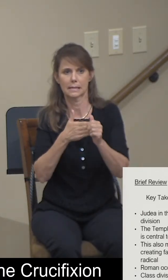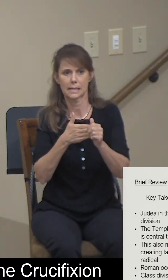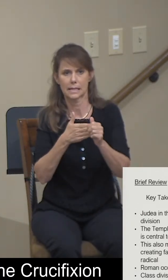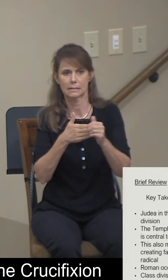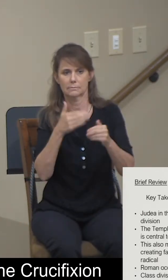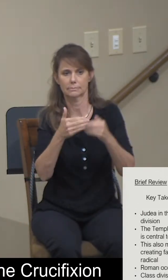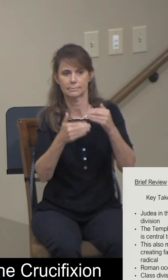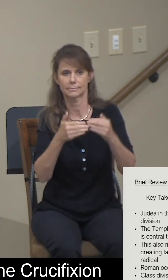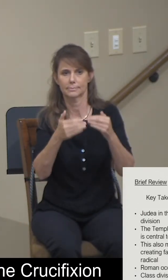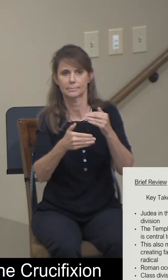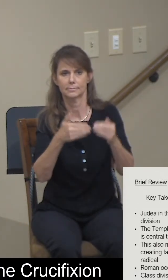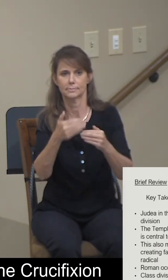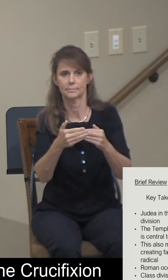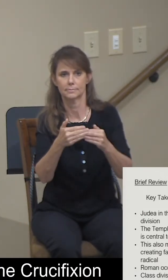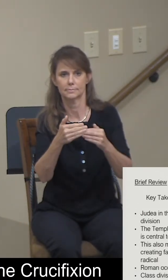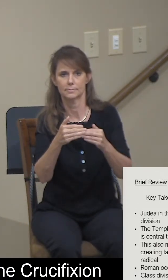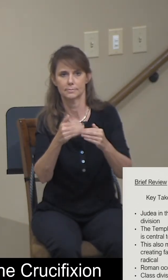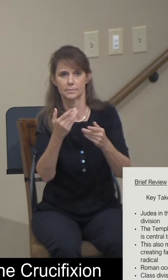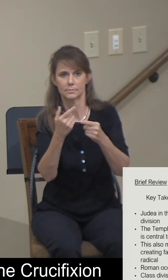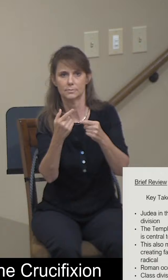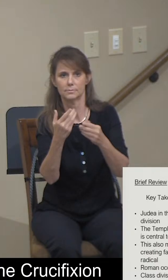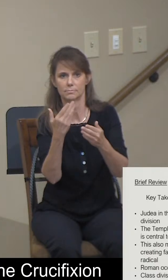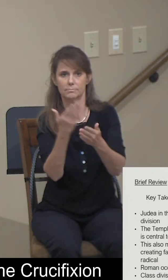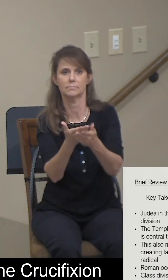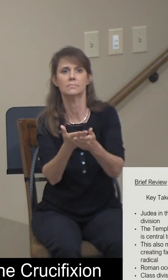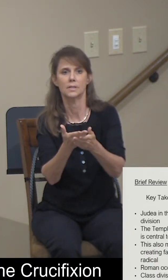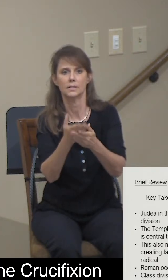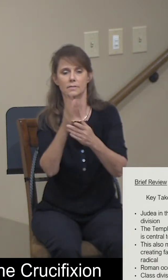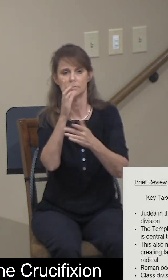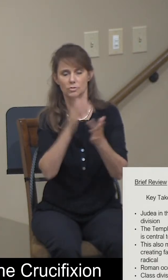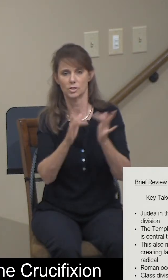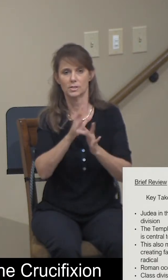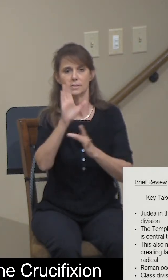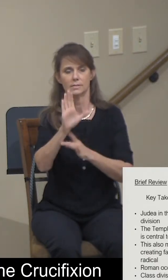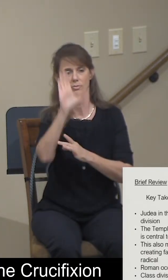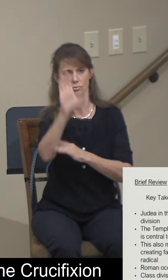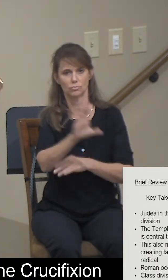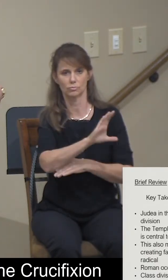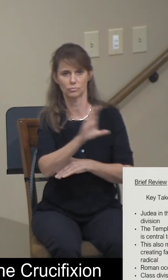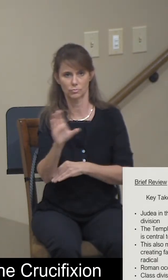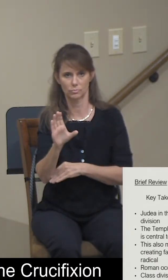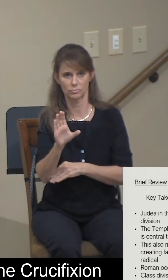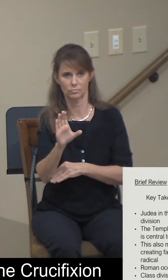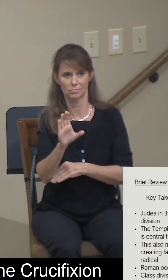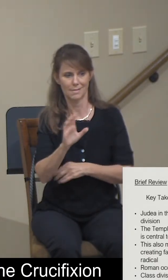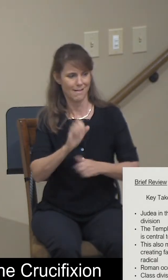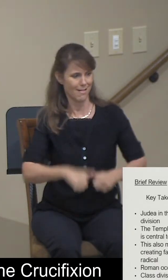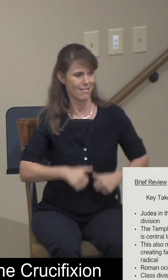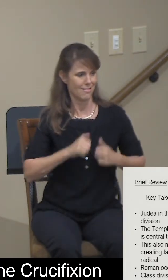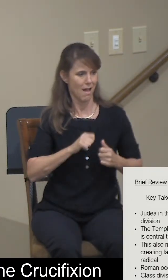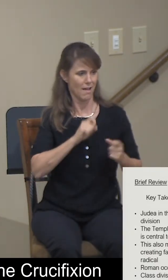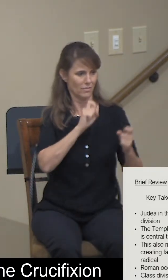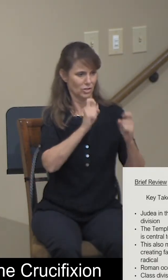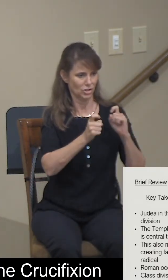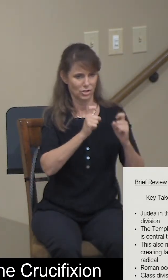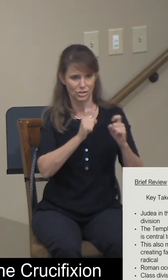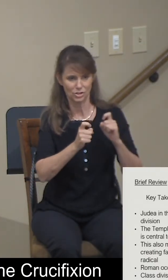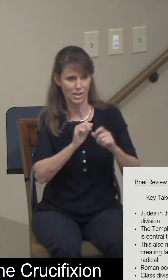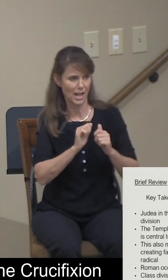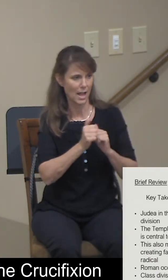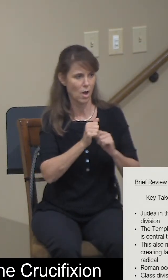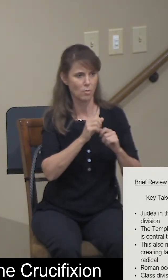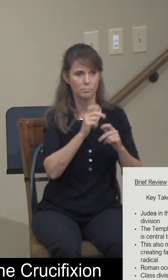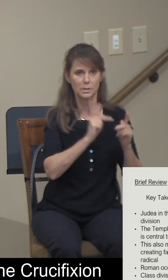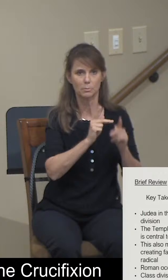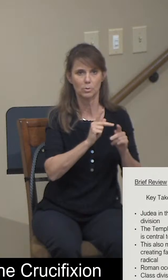various tensions and points of division that are shaping daily life, shaping the way he approaches the crowd, shaping the way the crowds react to